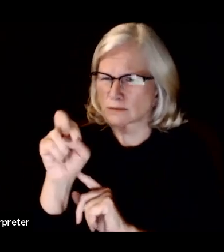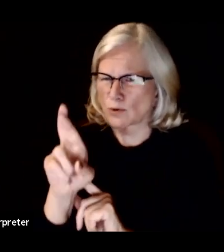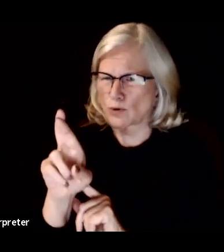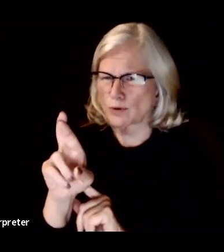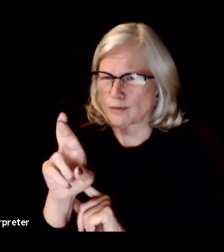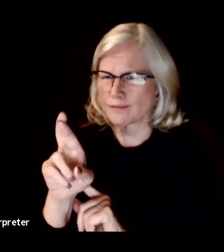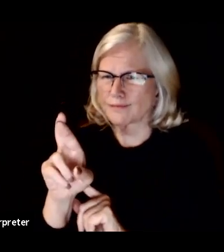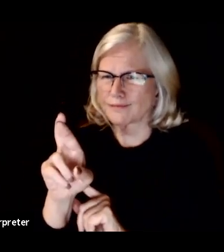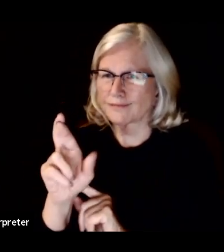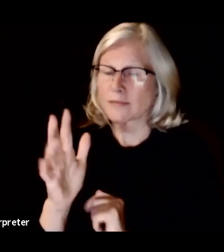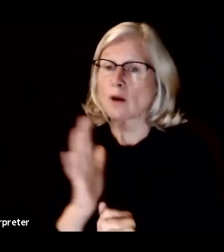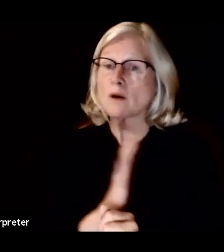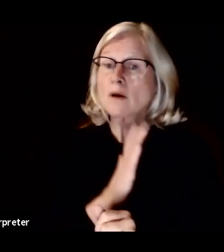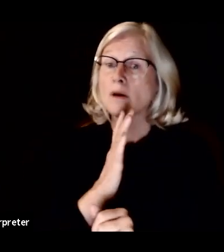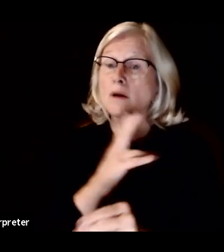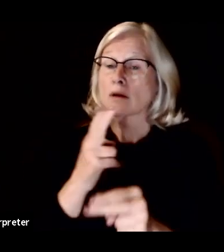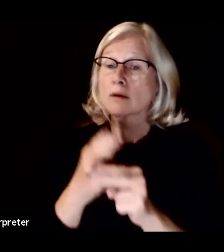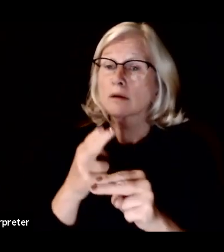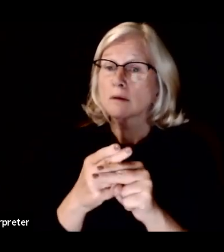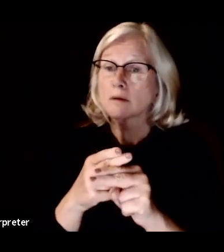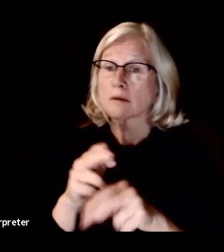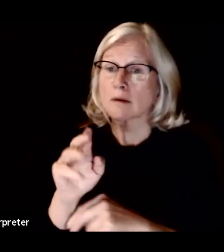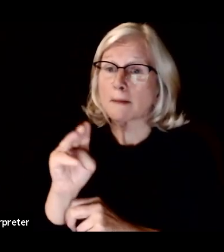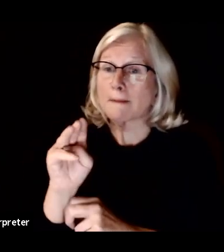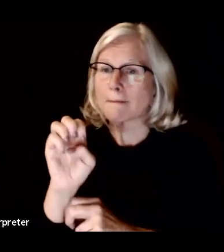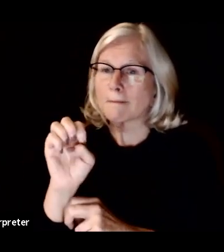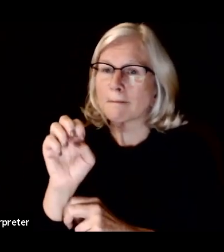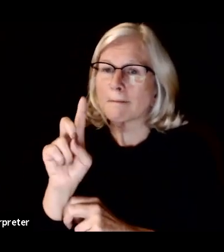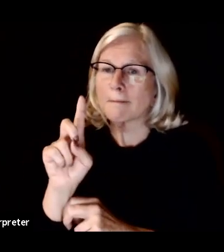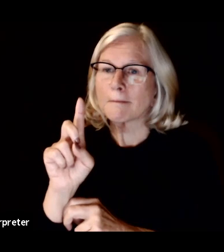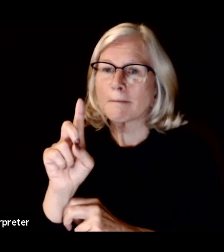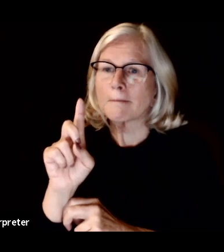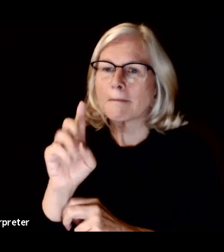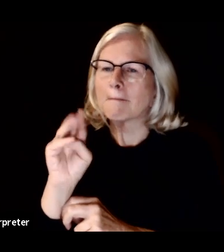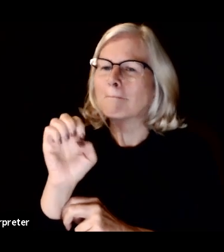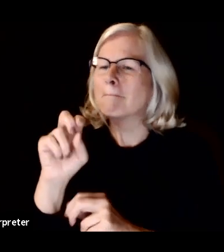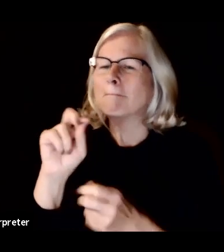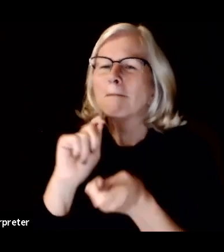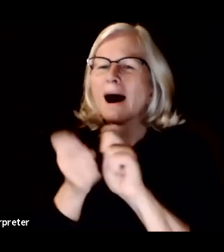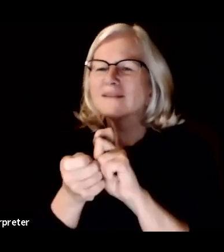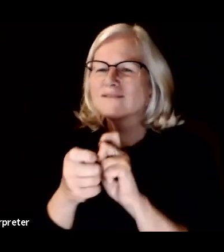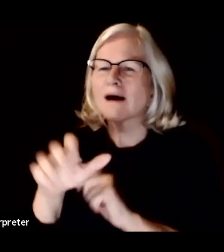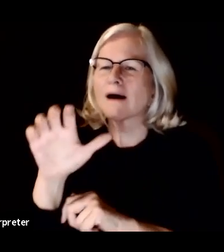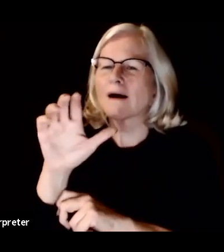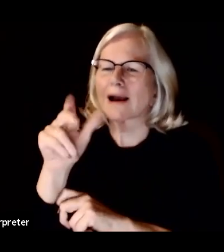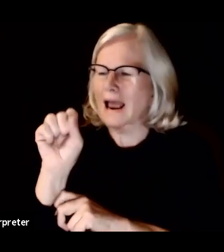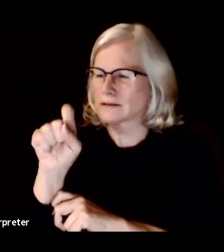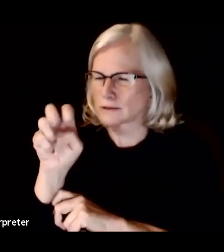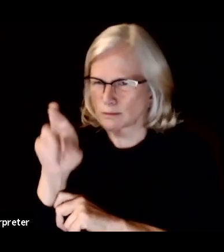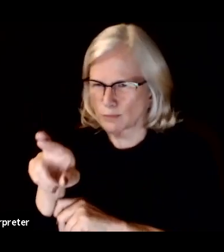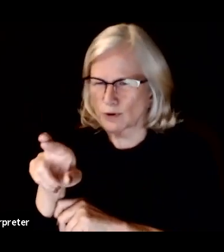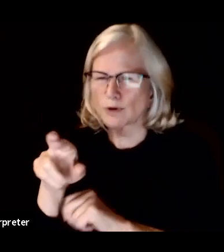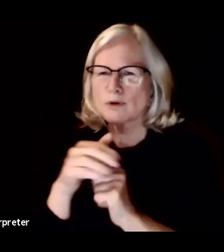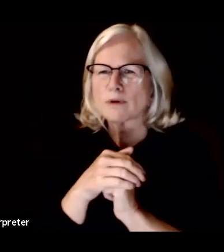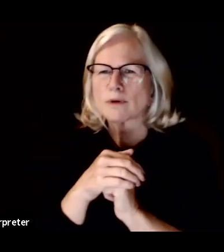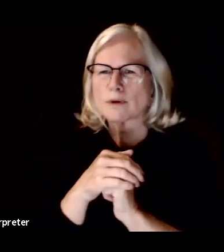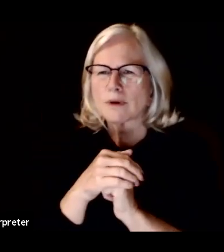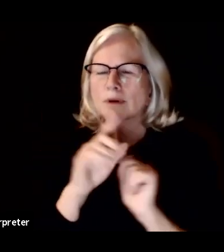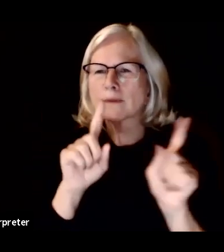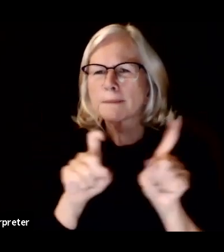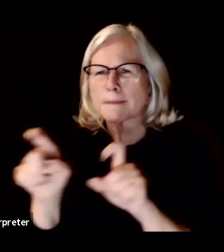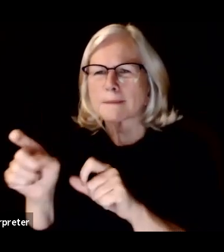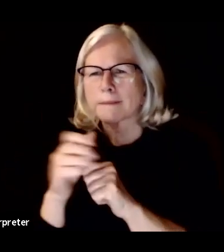survey. Casper stands for Community Assessment for Public Health